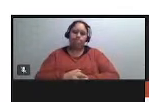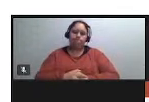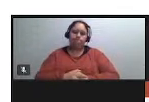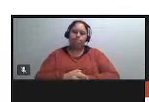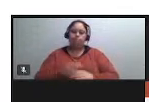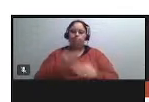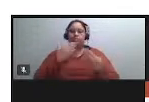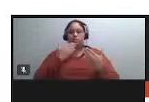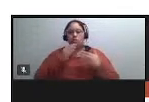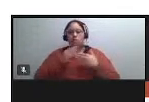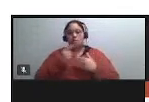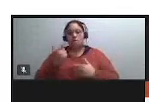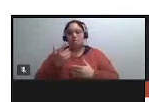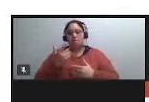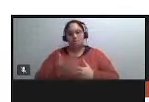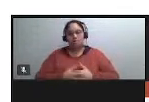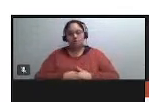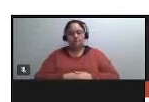Thank you, Member Lekker.